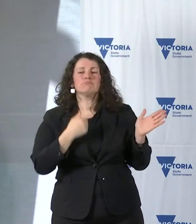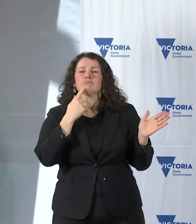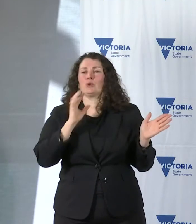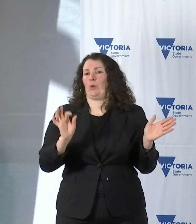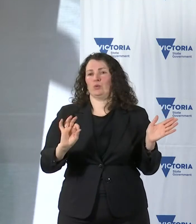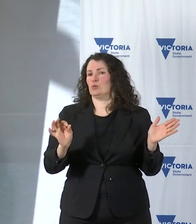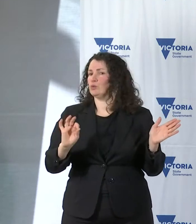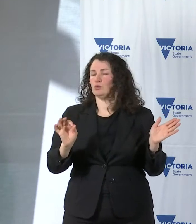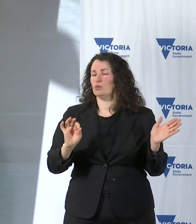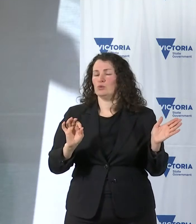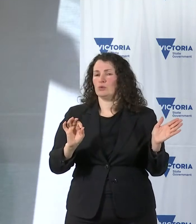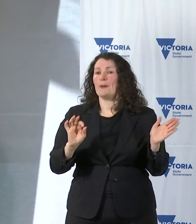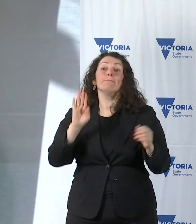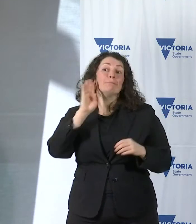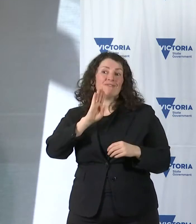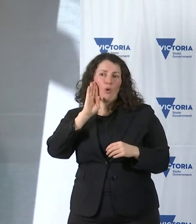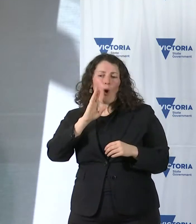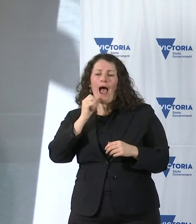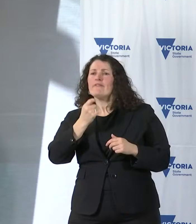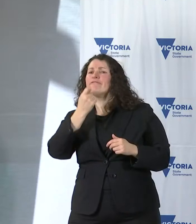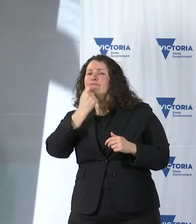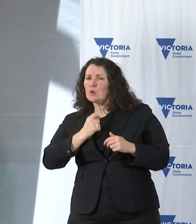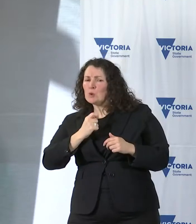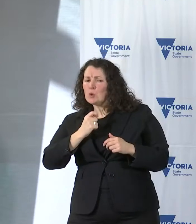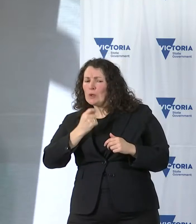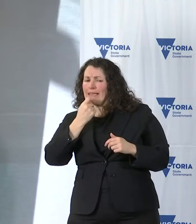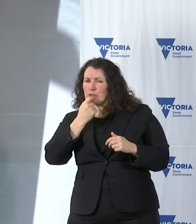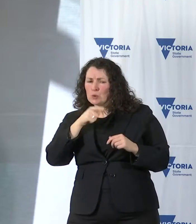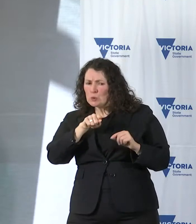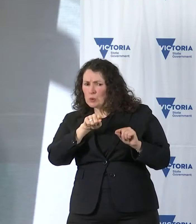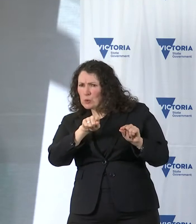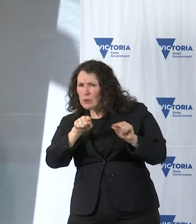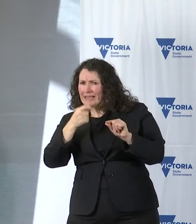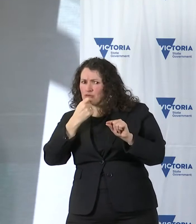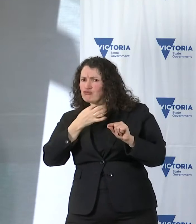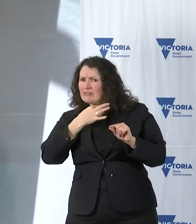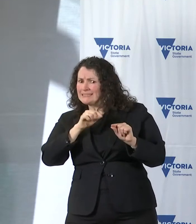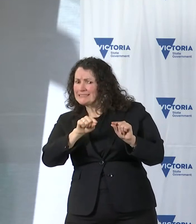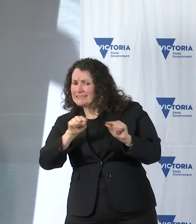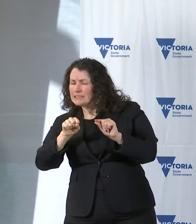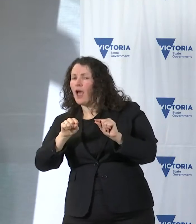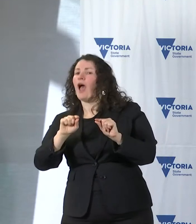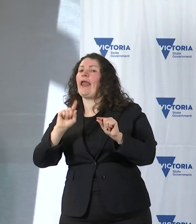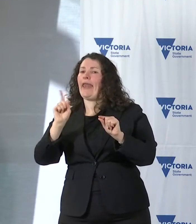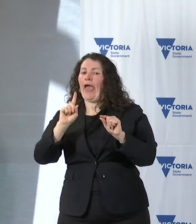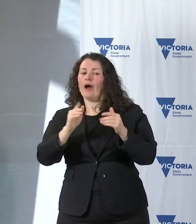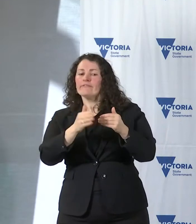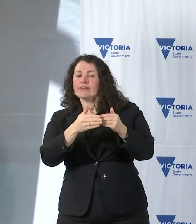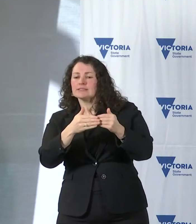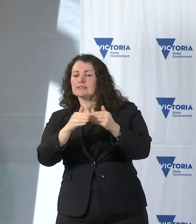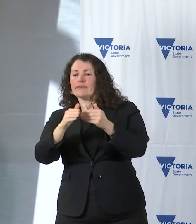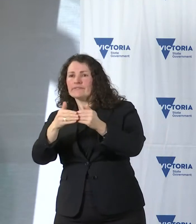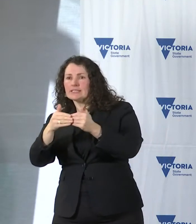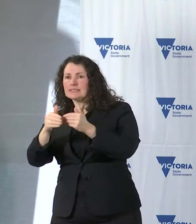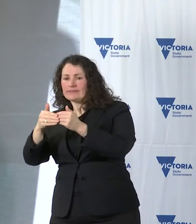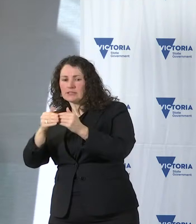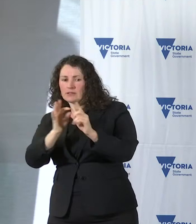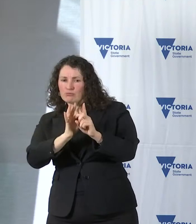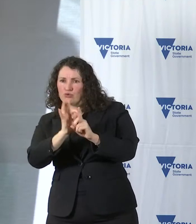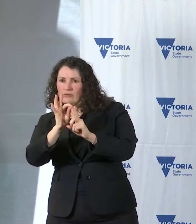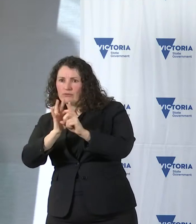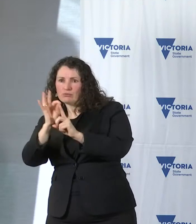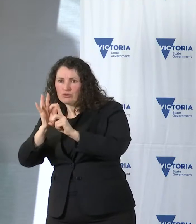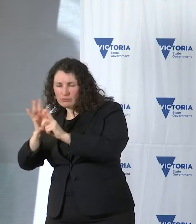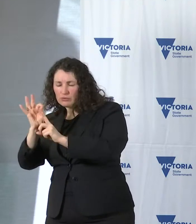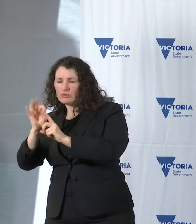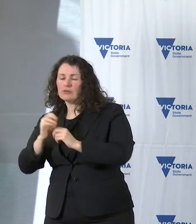we did identify problems, but we're happy to sit down with the industry and establish if in fact there are particular ways in which